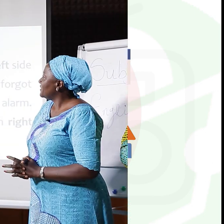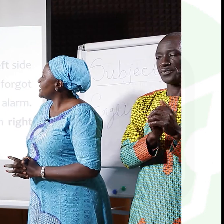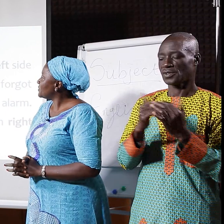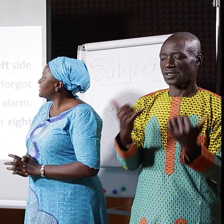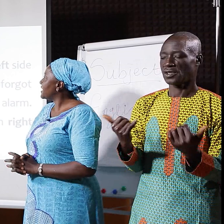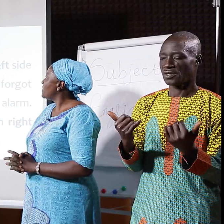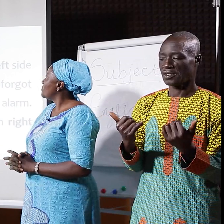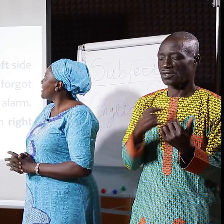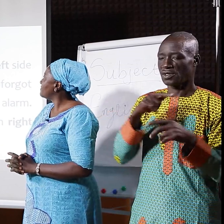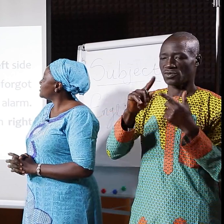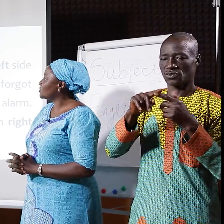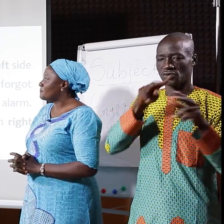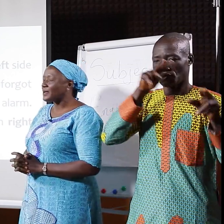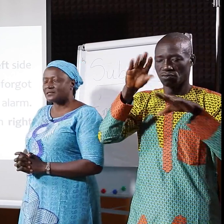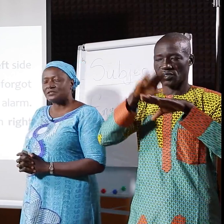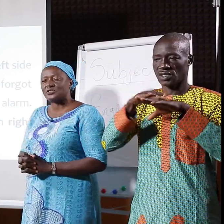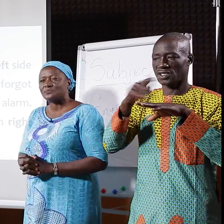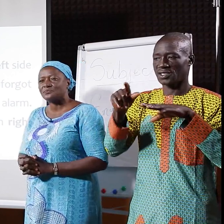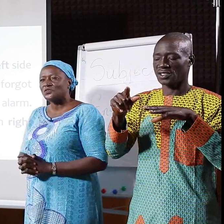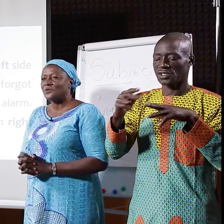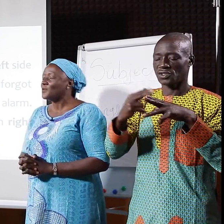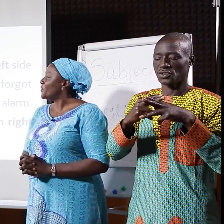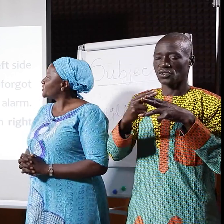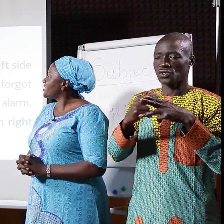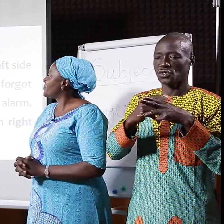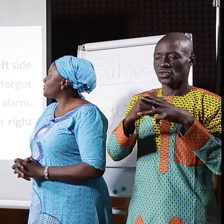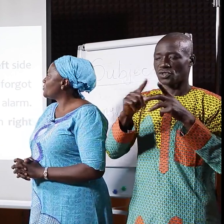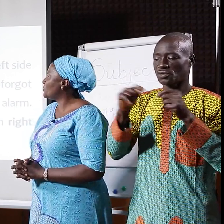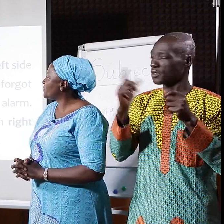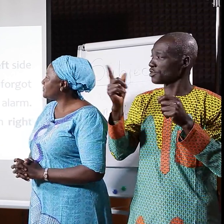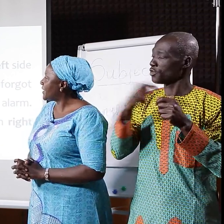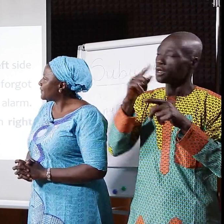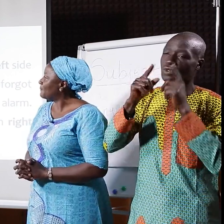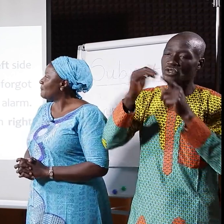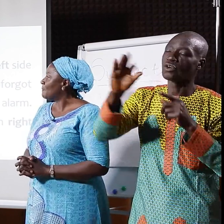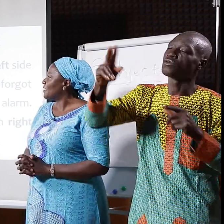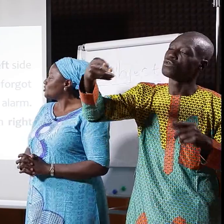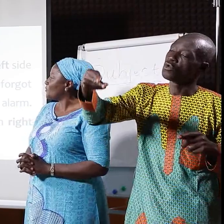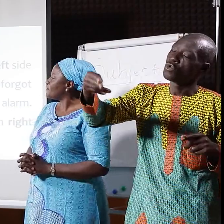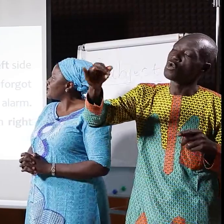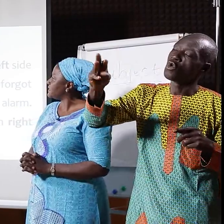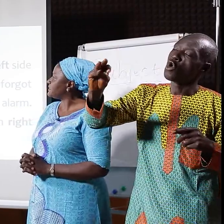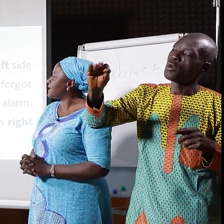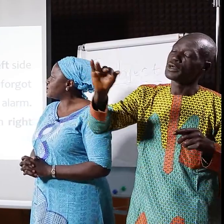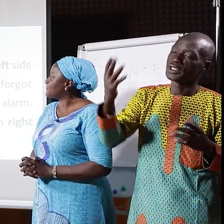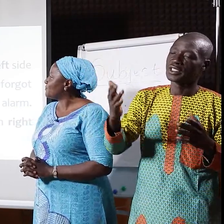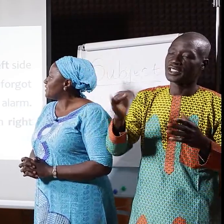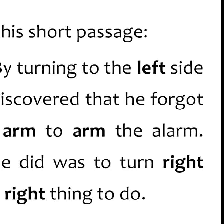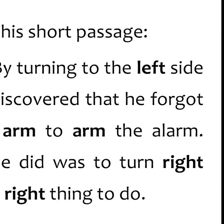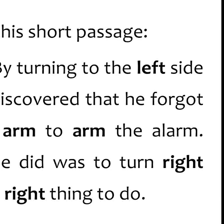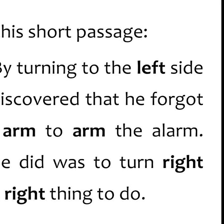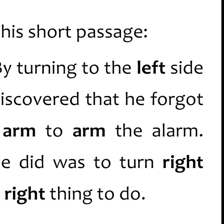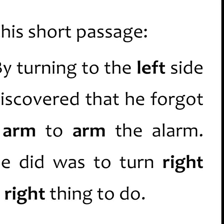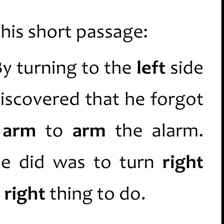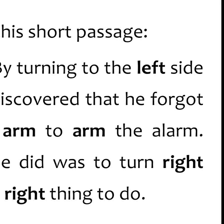Now, let us take a look at this short passage. We're talking about homonyms here. So the passage says,